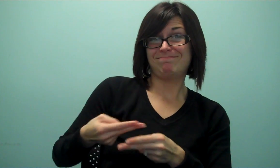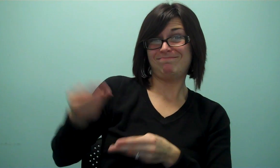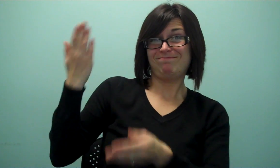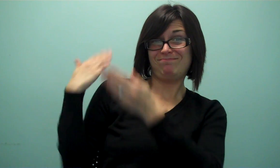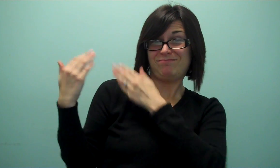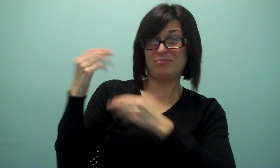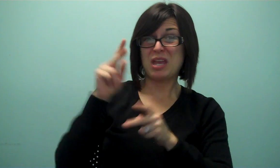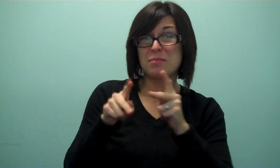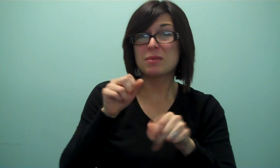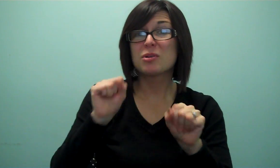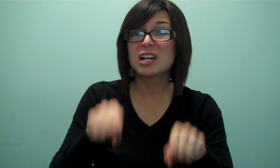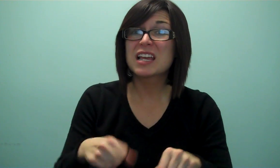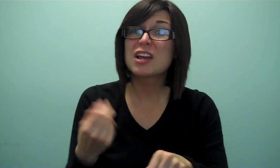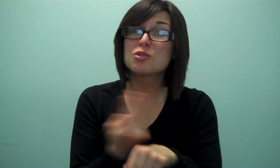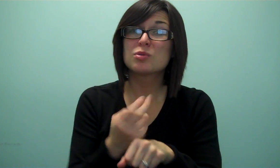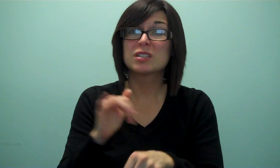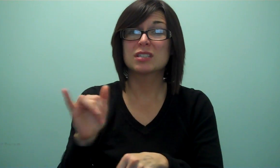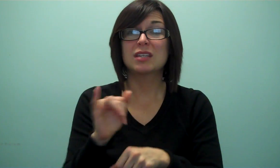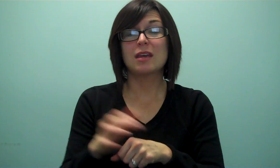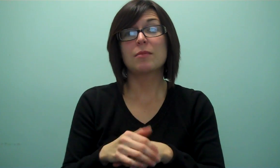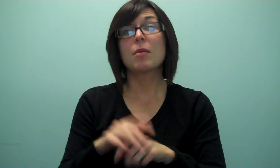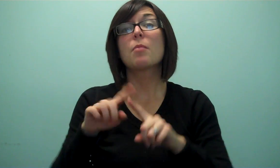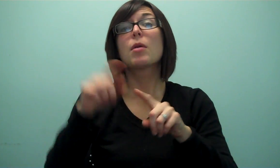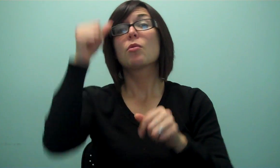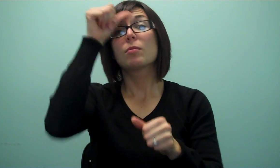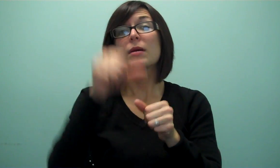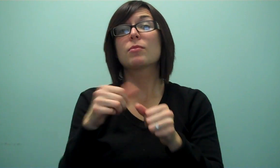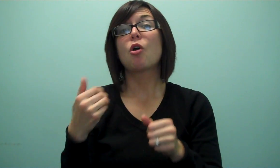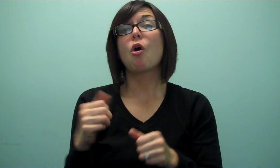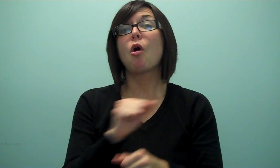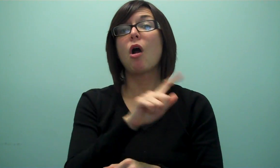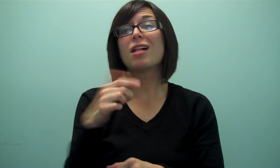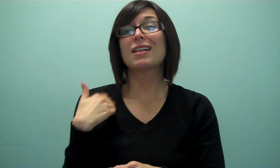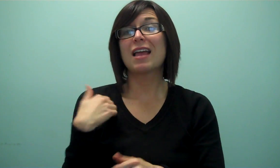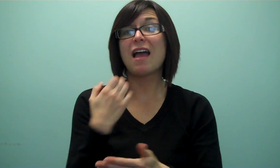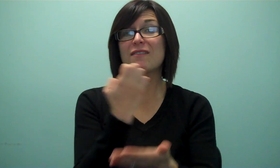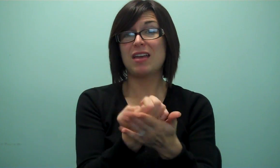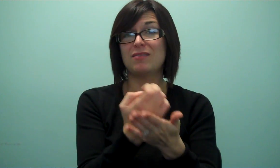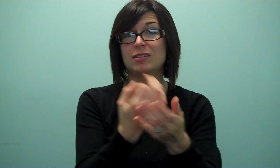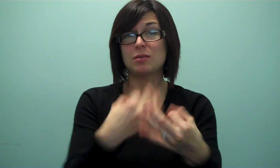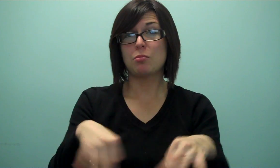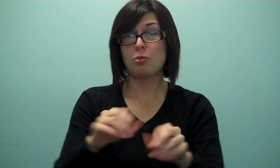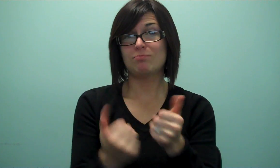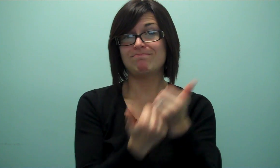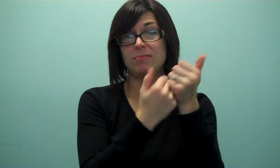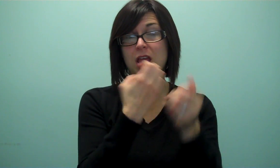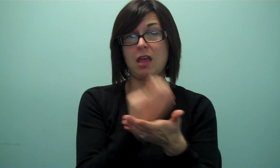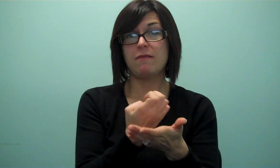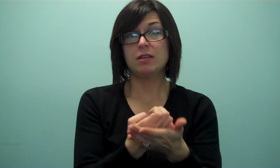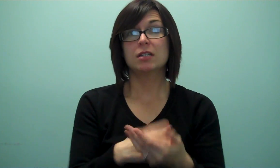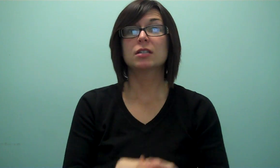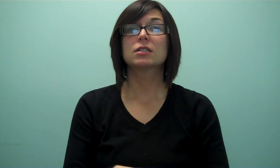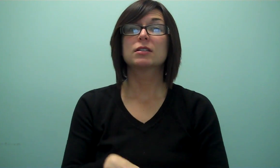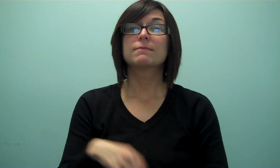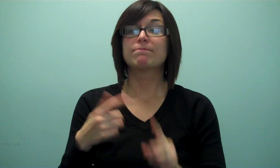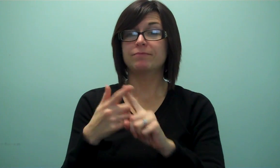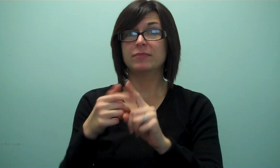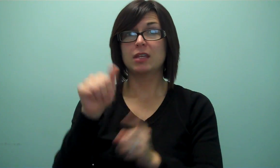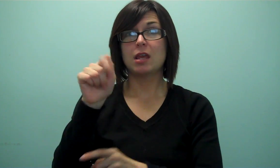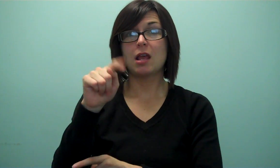supportive evidence. The first theory is the Atlantic theory. The name kind of tells you that this is going to assume that people